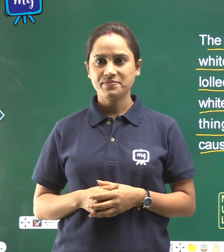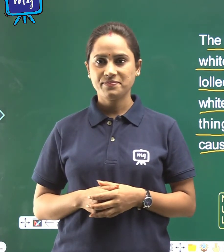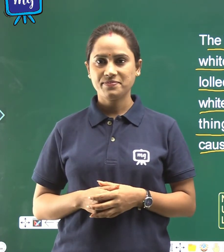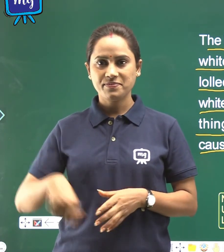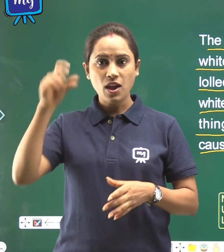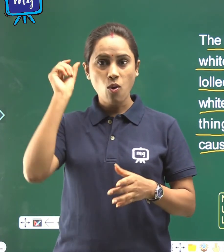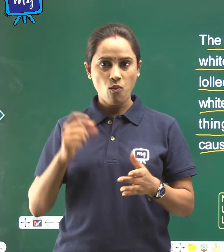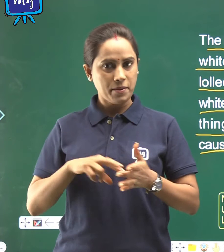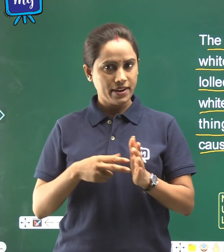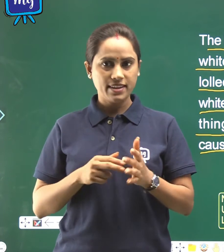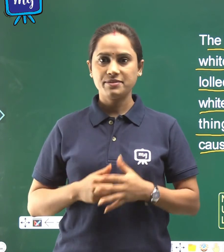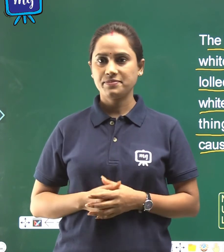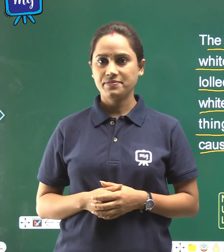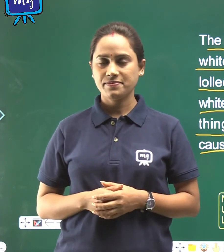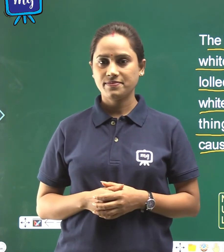Word meaning: